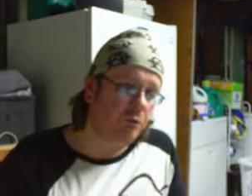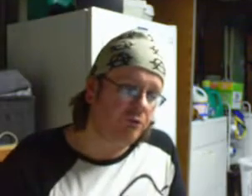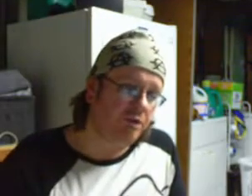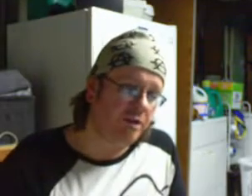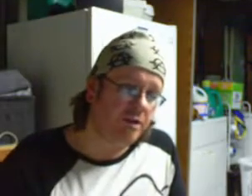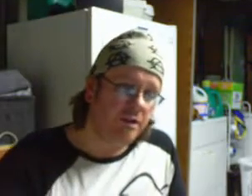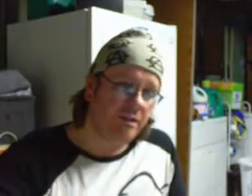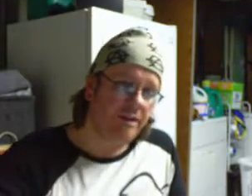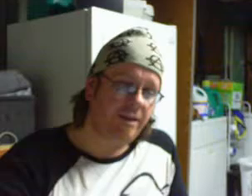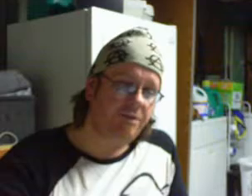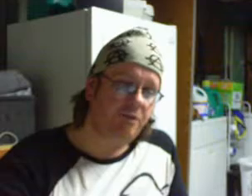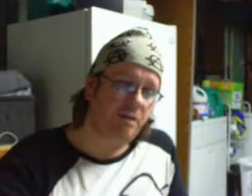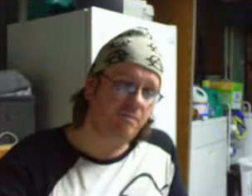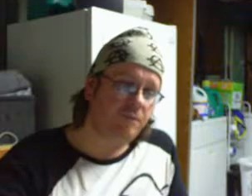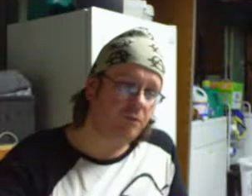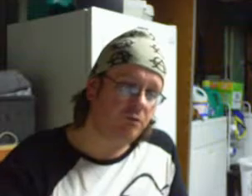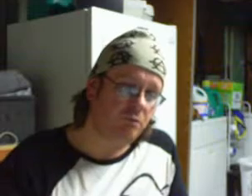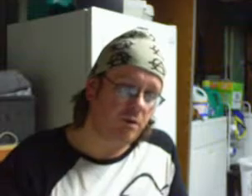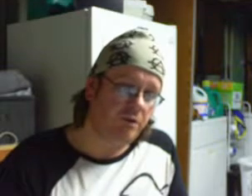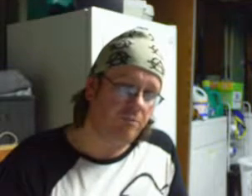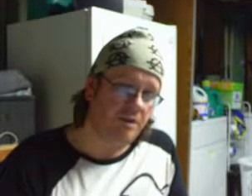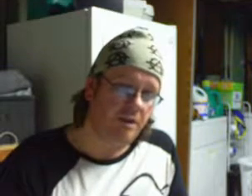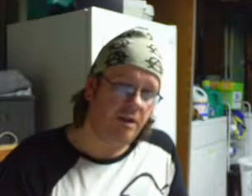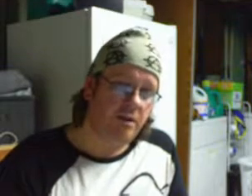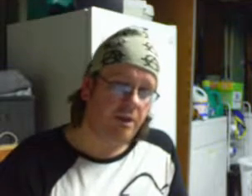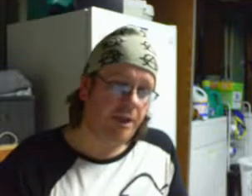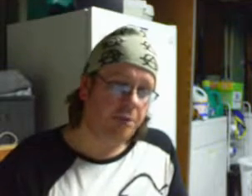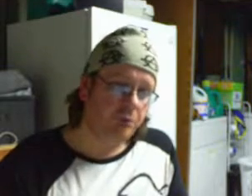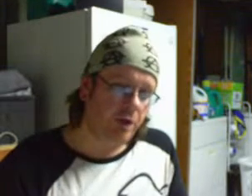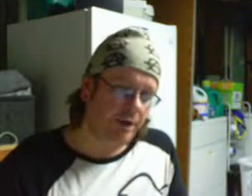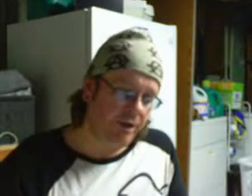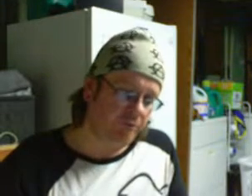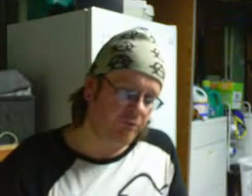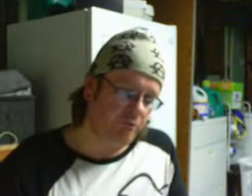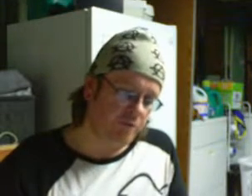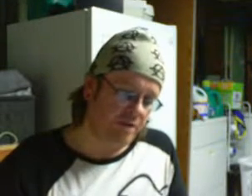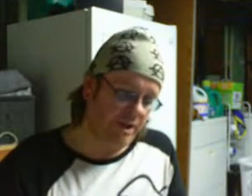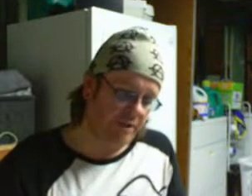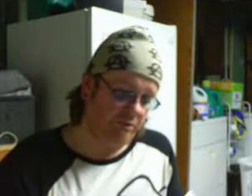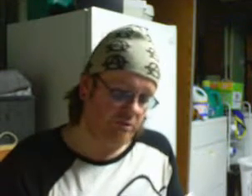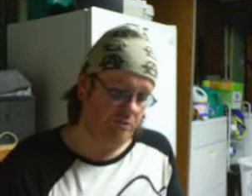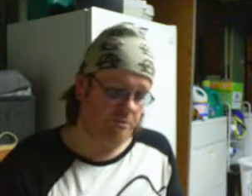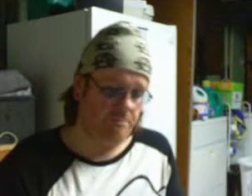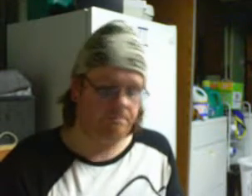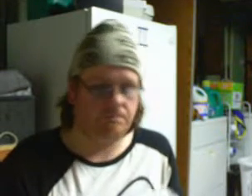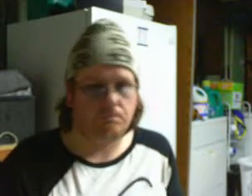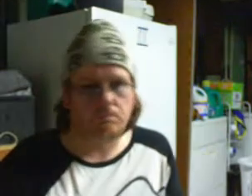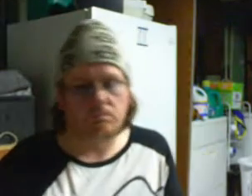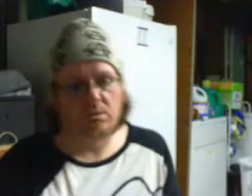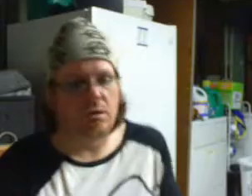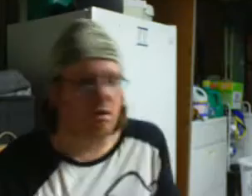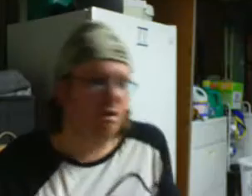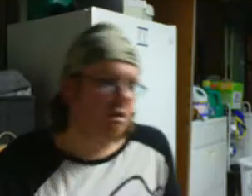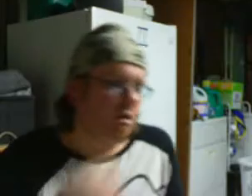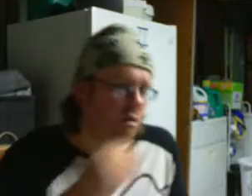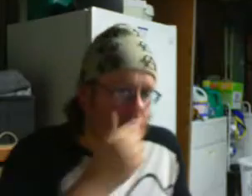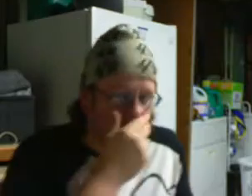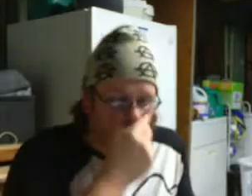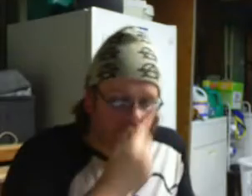saying, Let King Solomon first swear to me that he will not have his servant executed.'" Now, he's